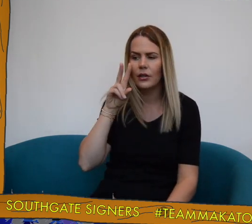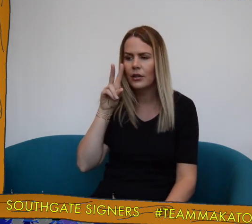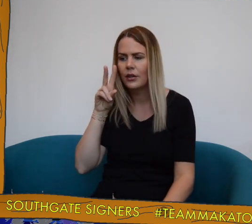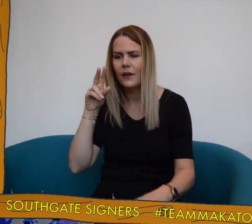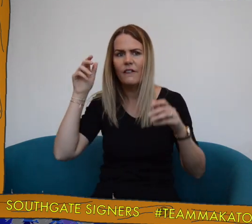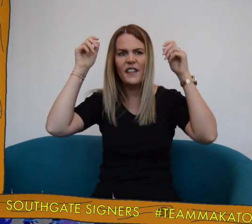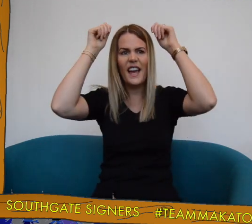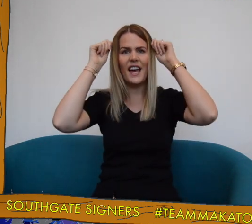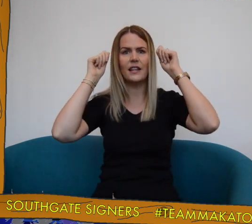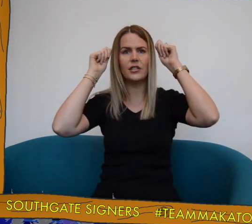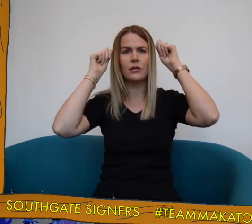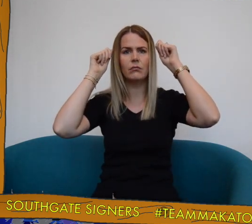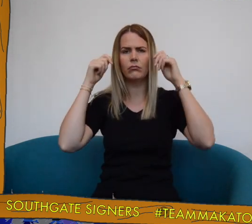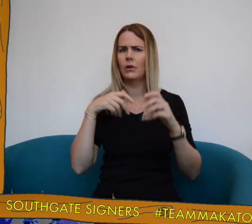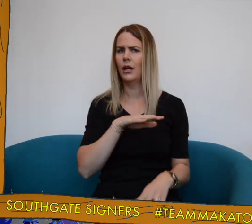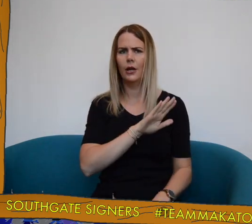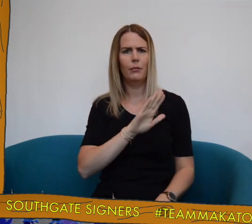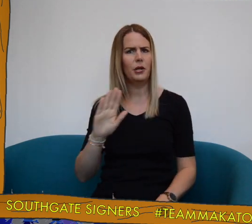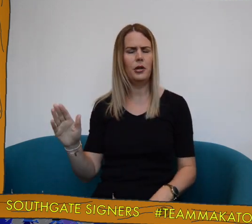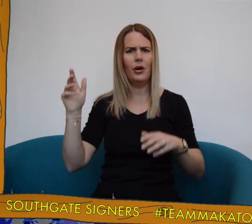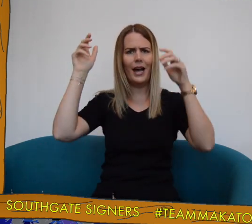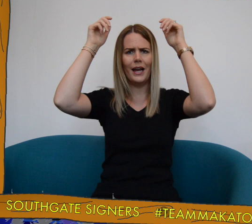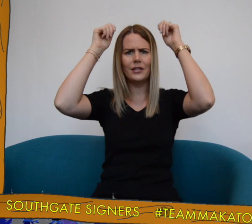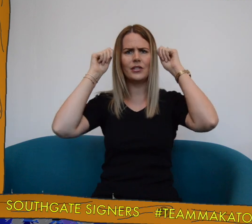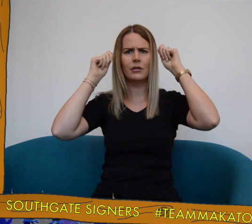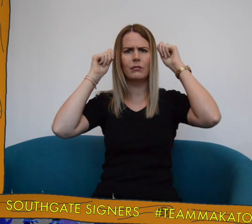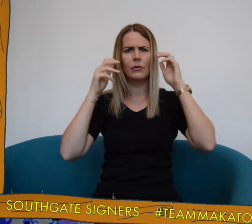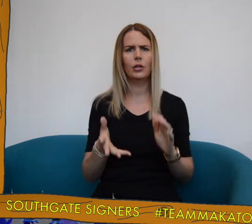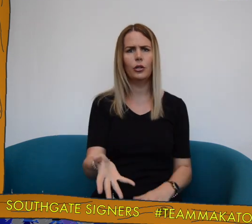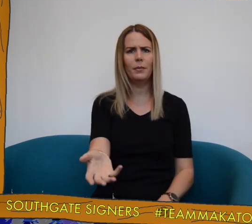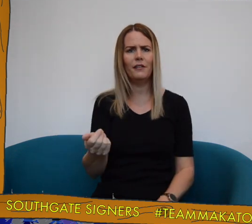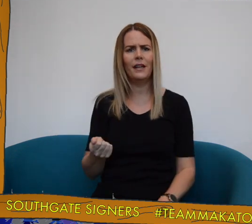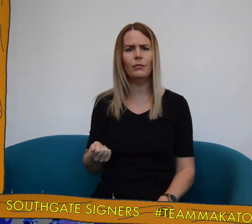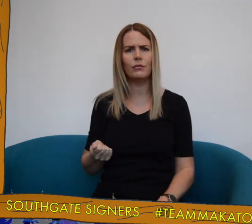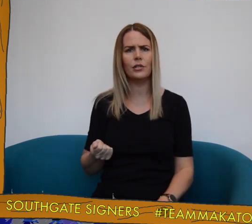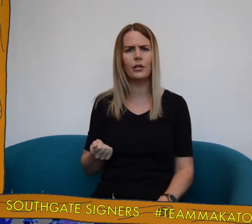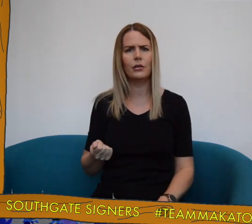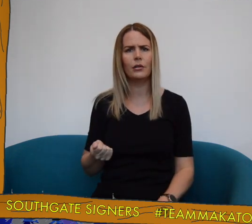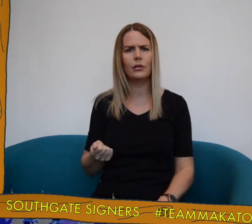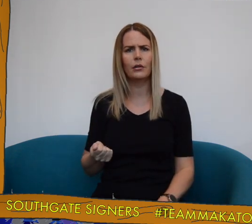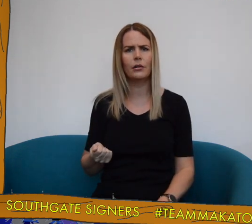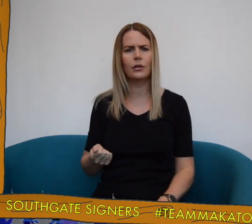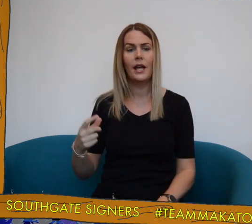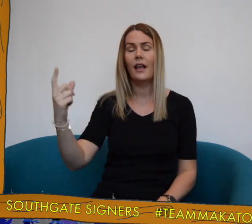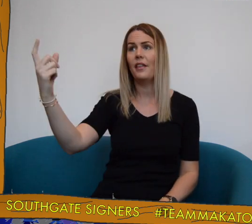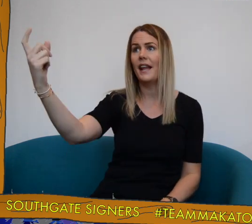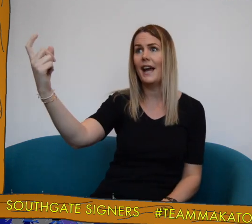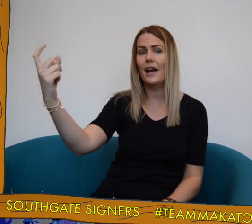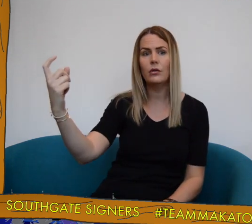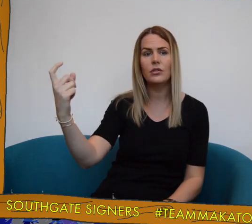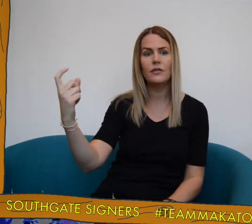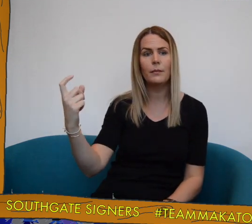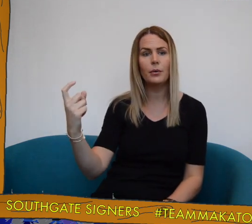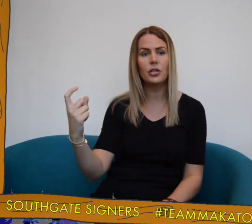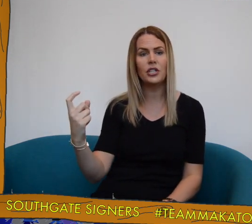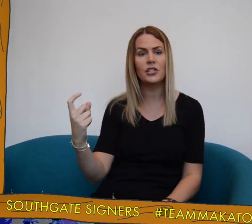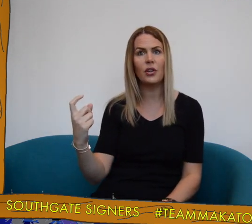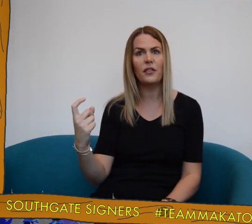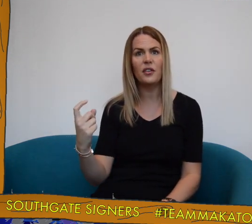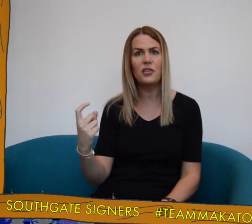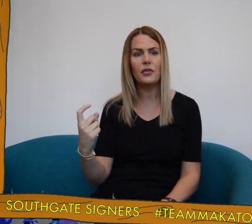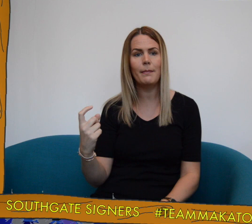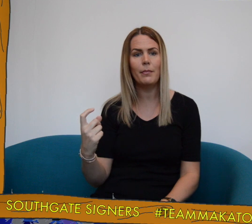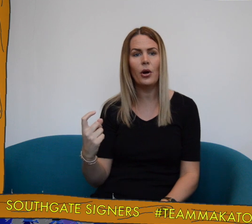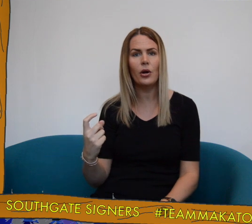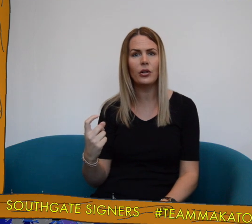for the hat but no hat could be found. Then out of the bushes